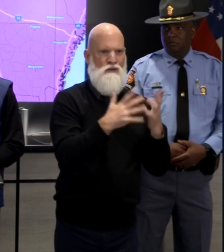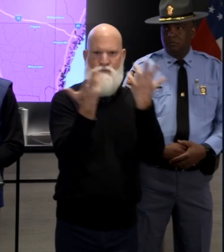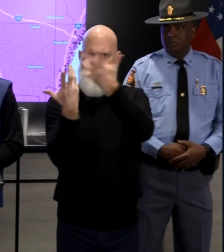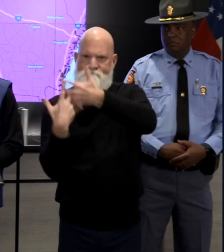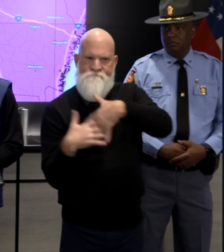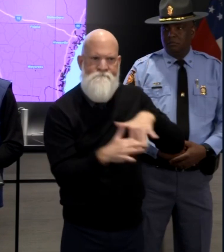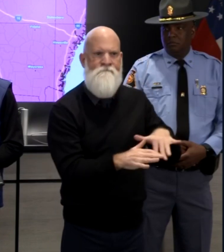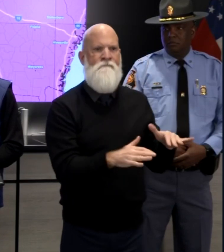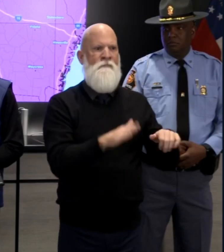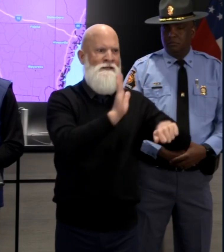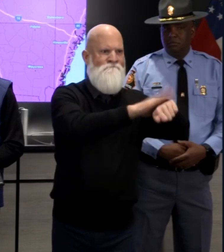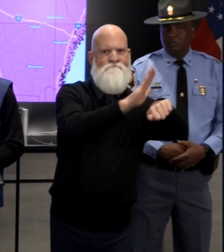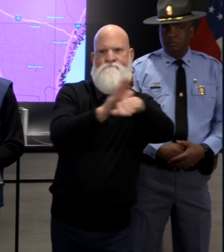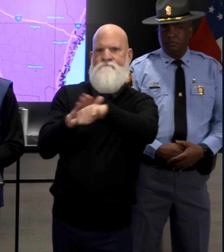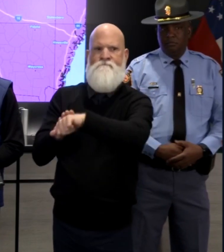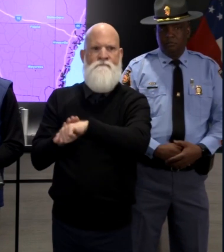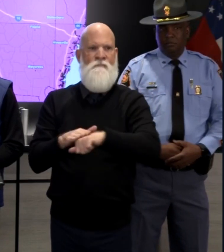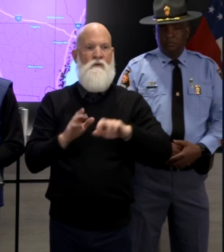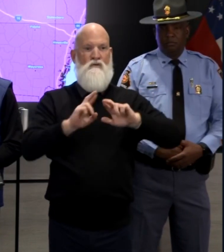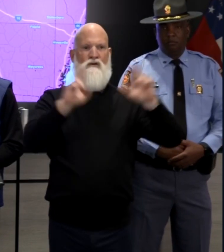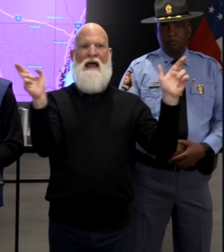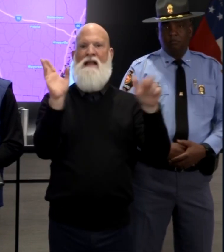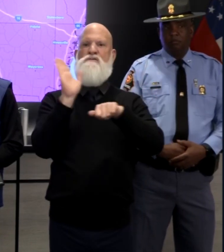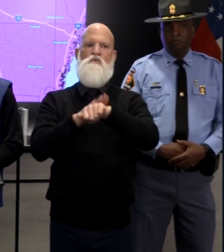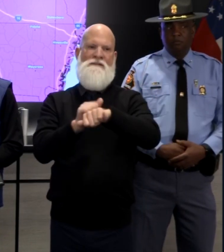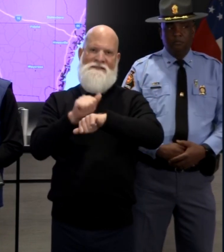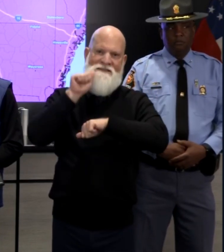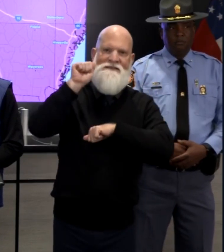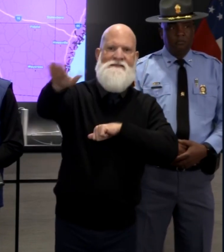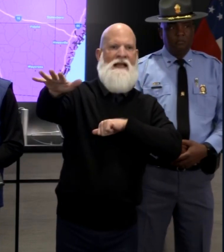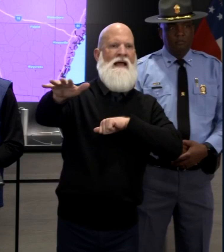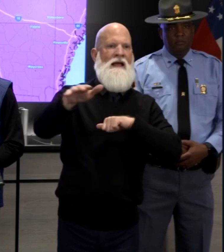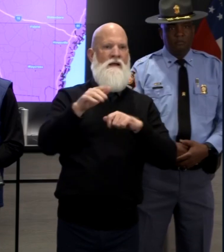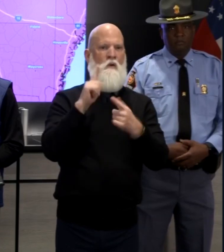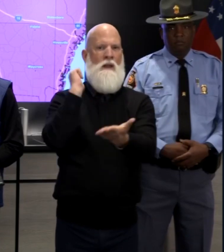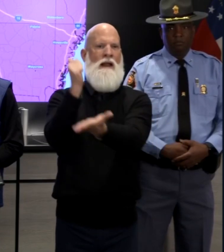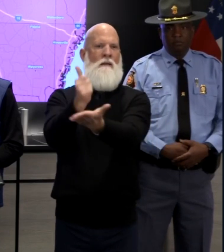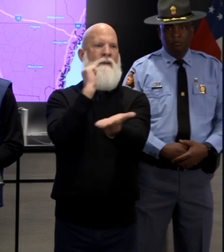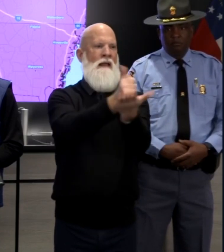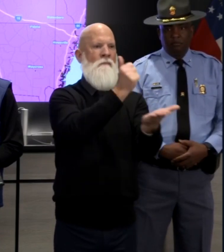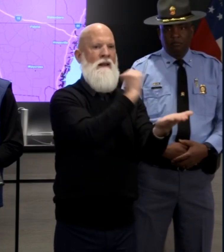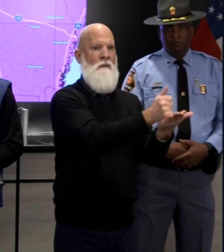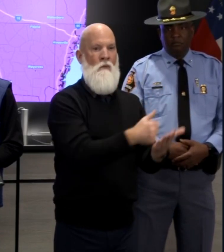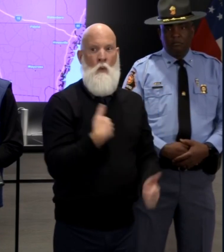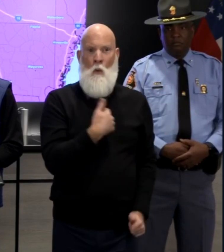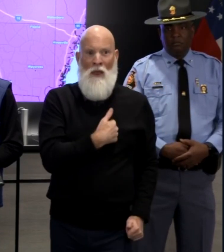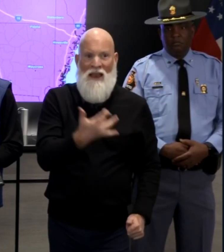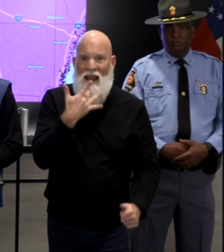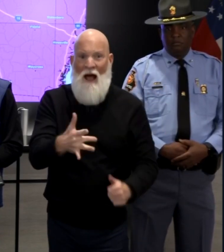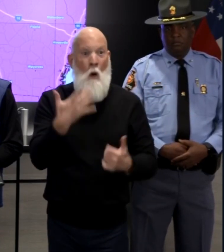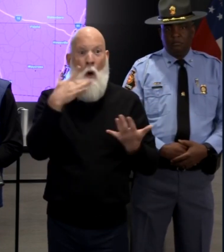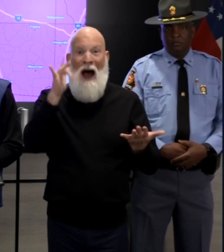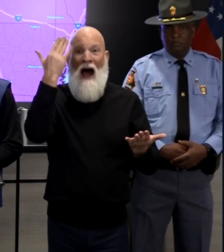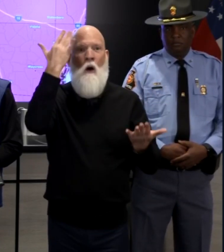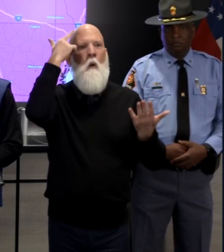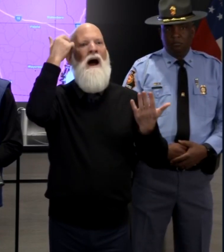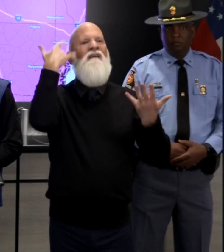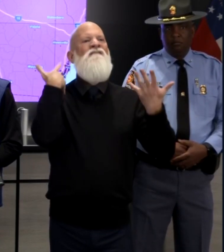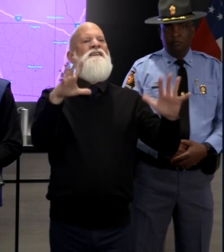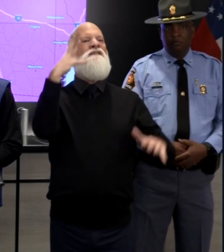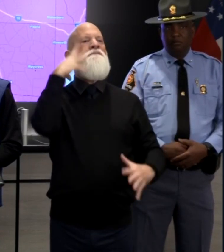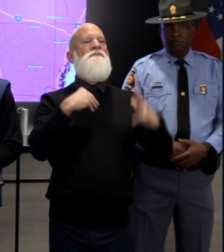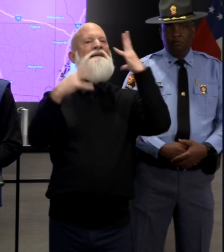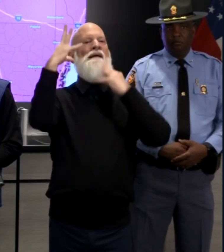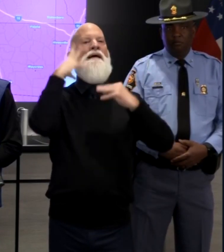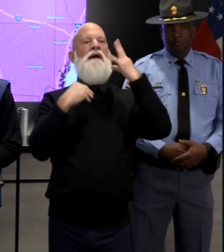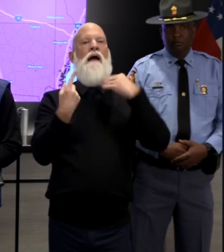mean, thankfully, we have a battle-tested team, not only here, but also our utility partners are as well, and we